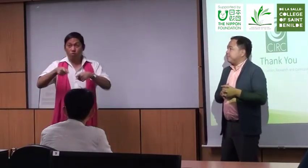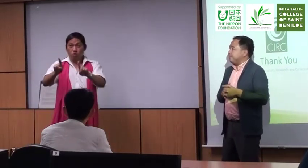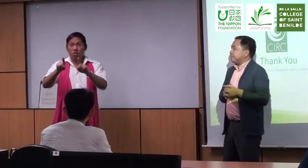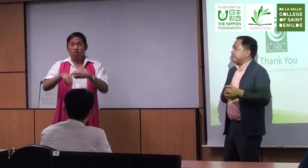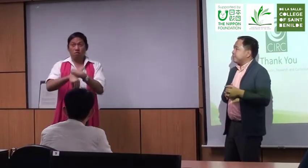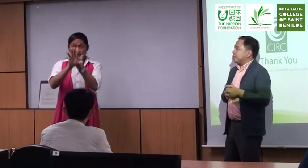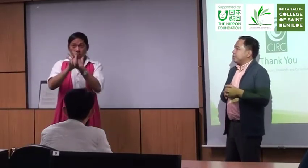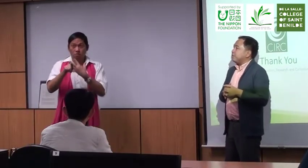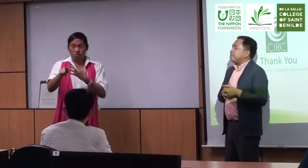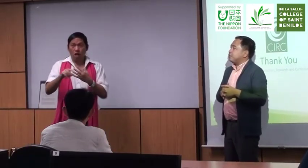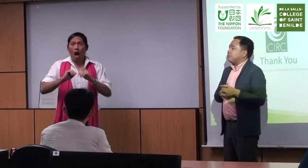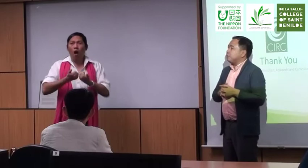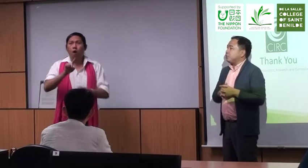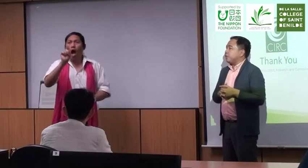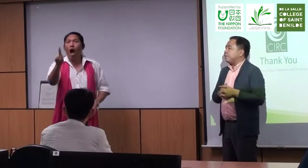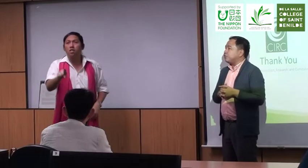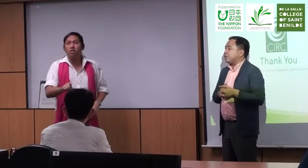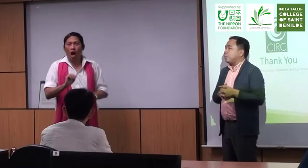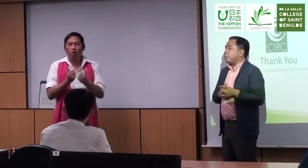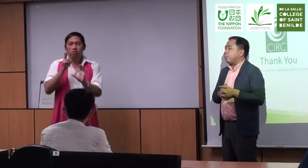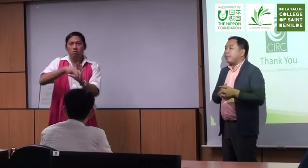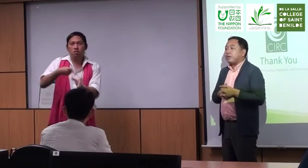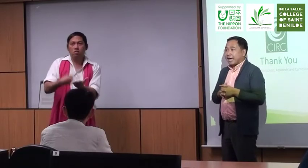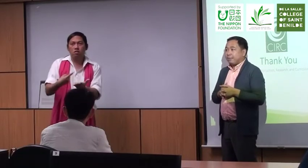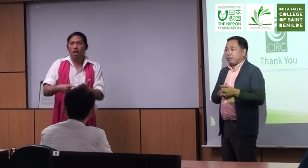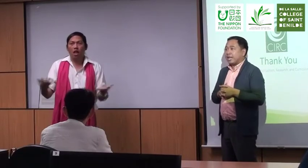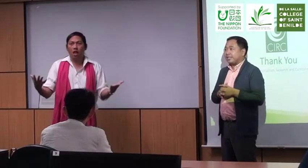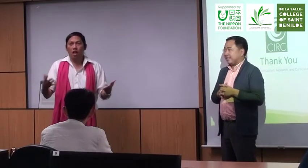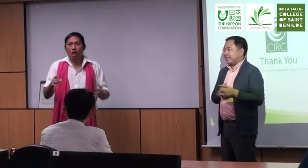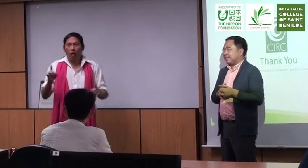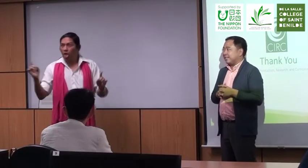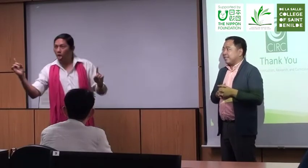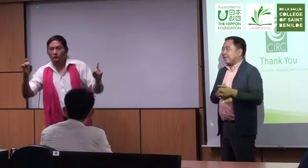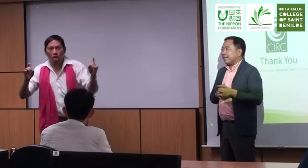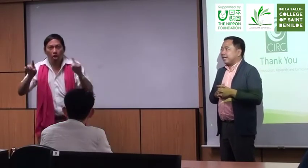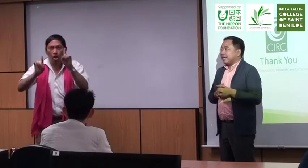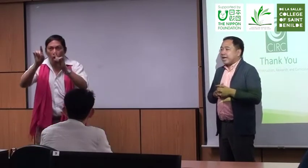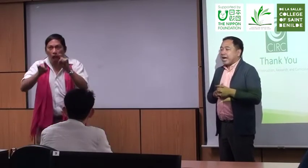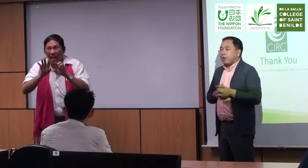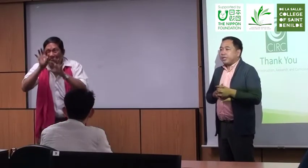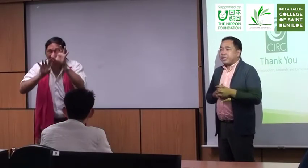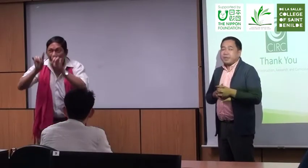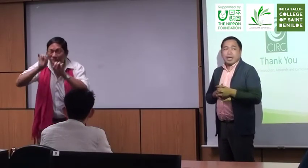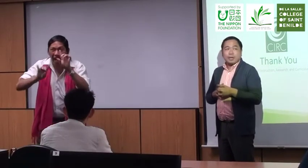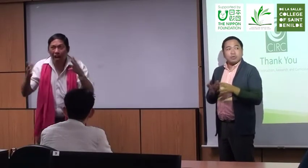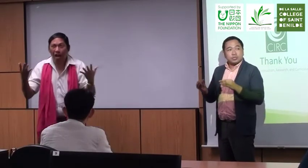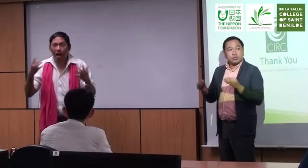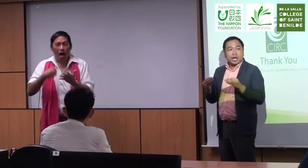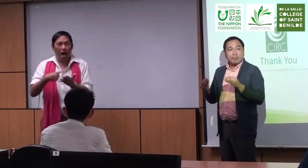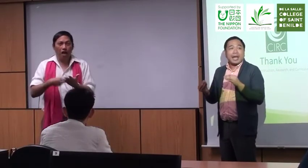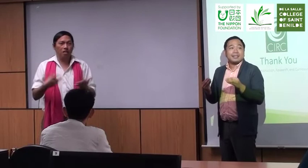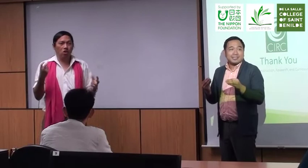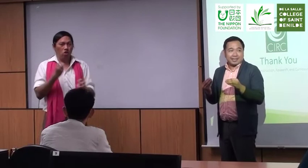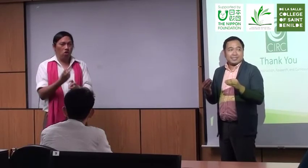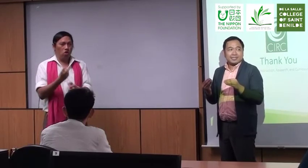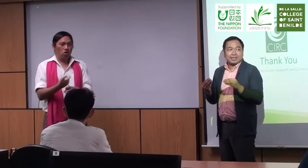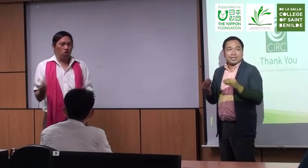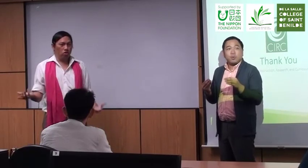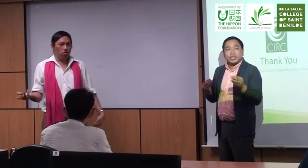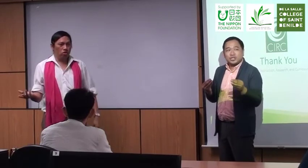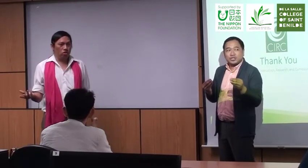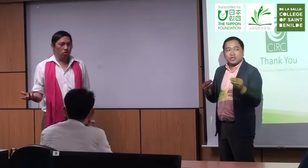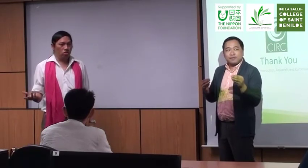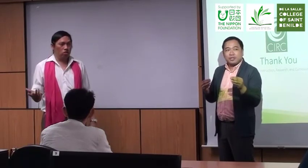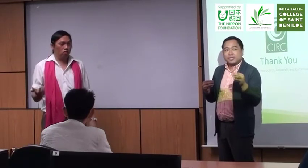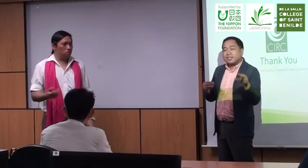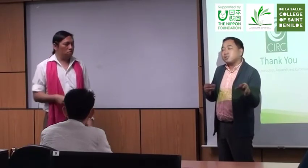because if during webcam classes, like how are you able to access